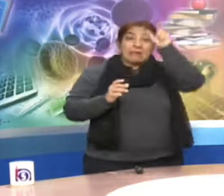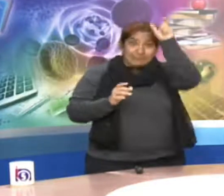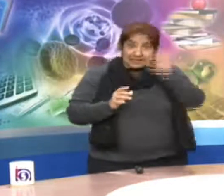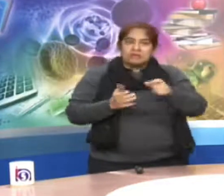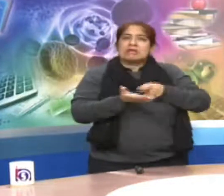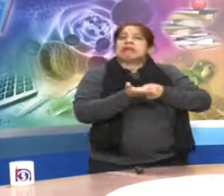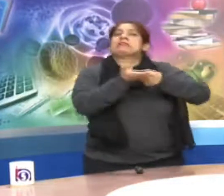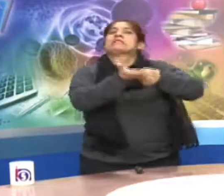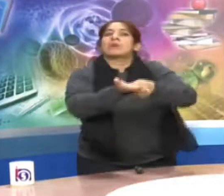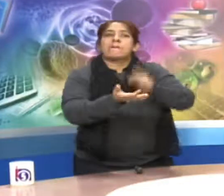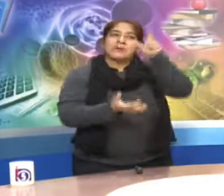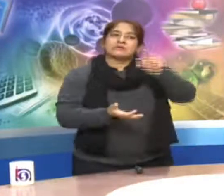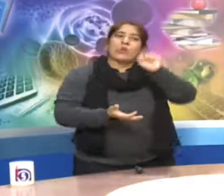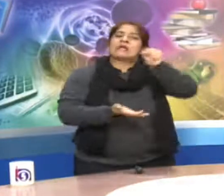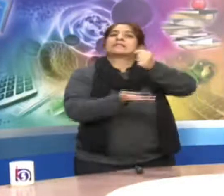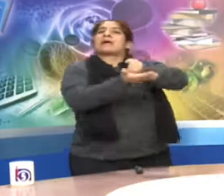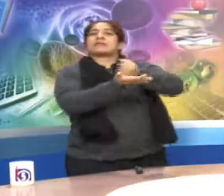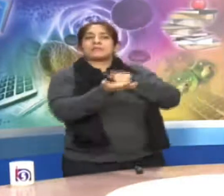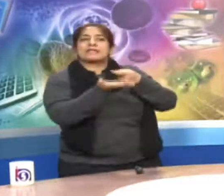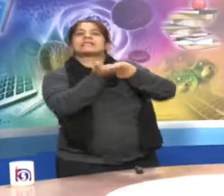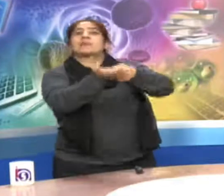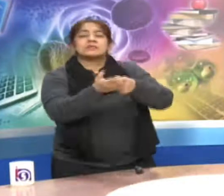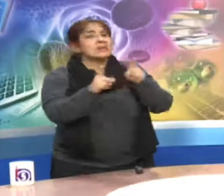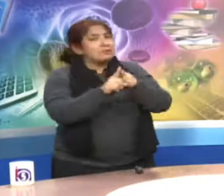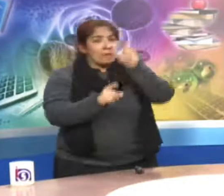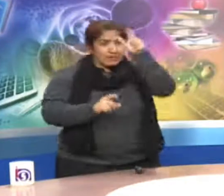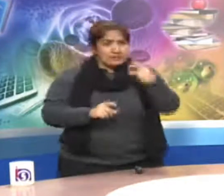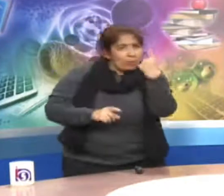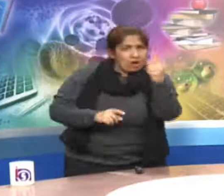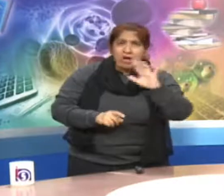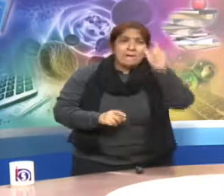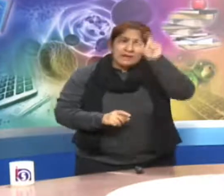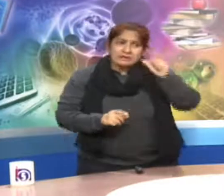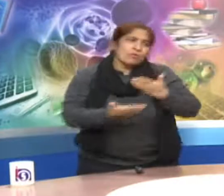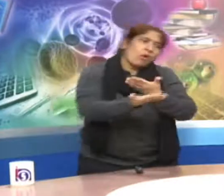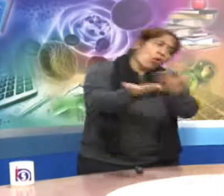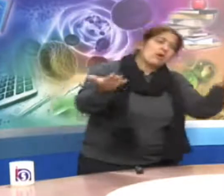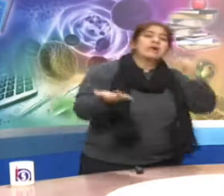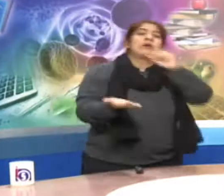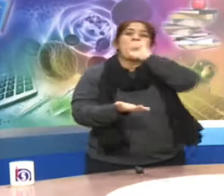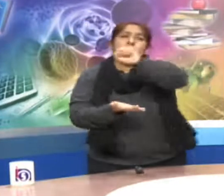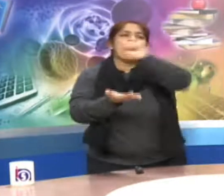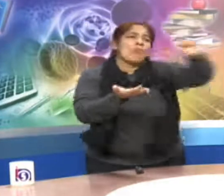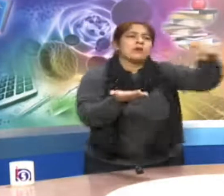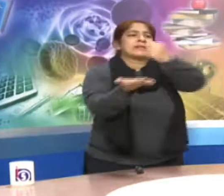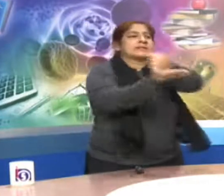right to safety is respecting the other person for their own safety.